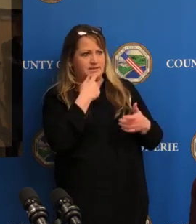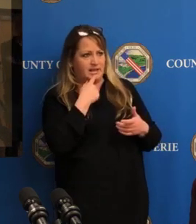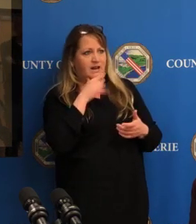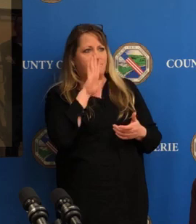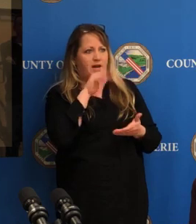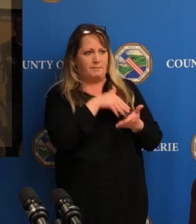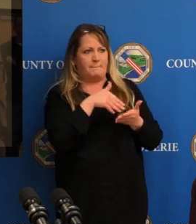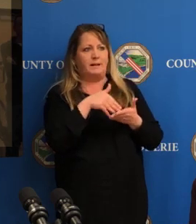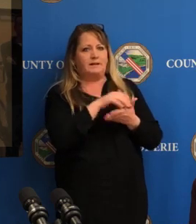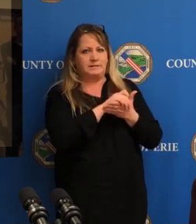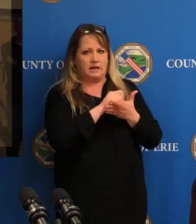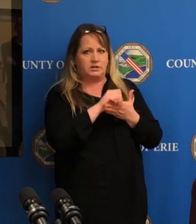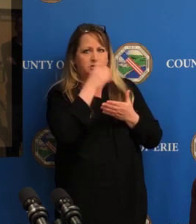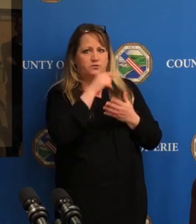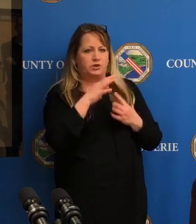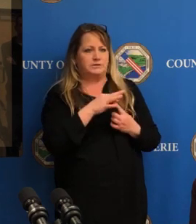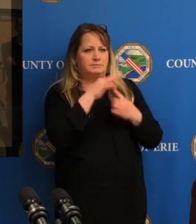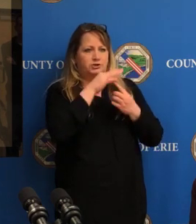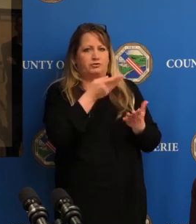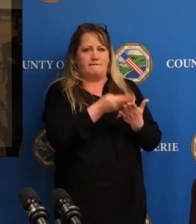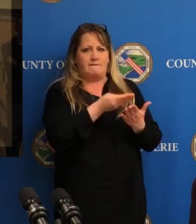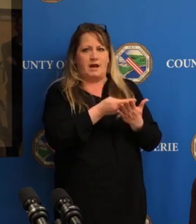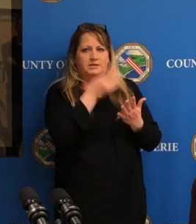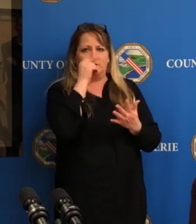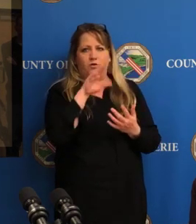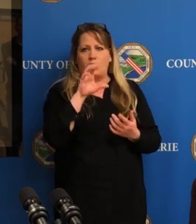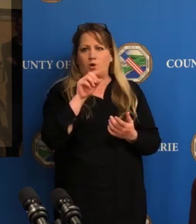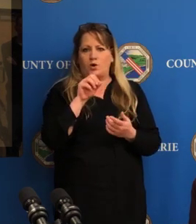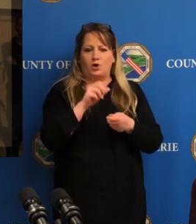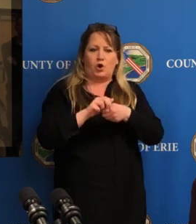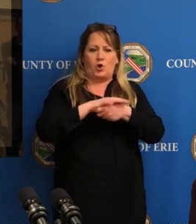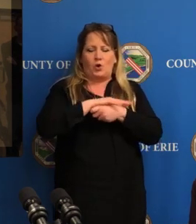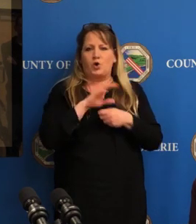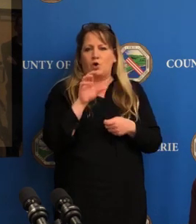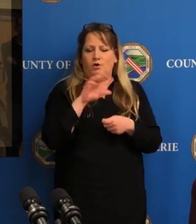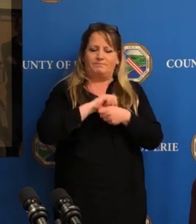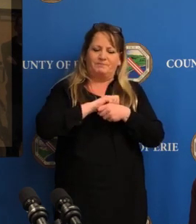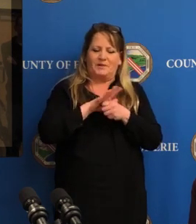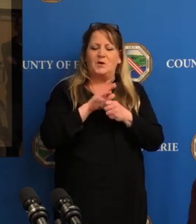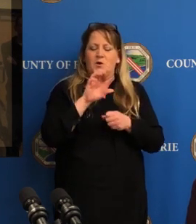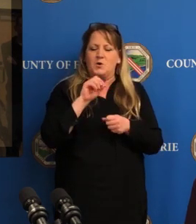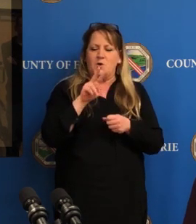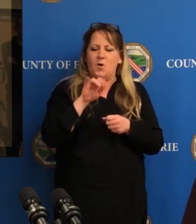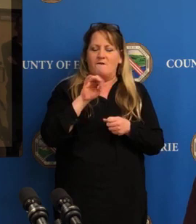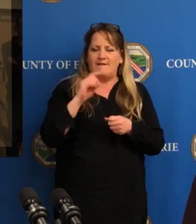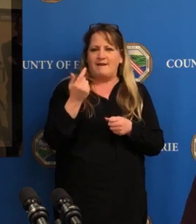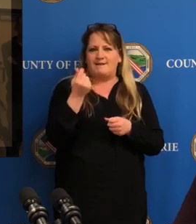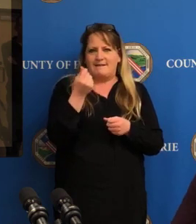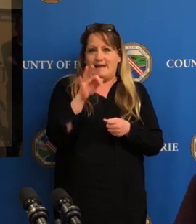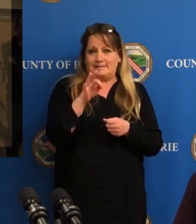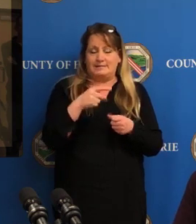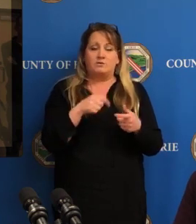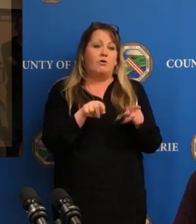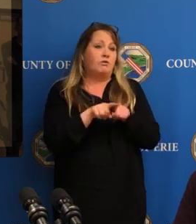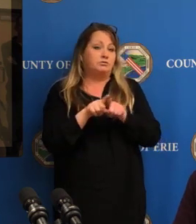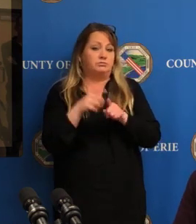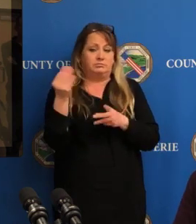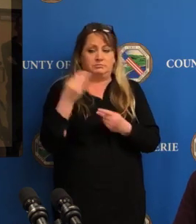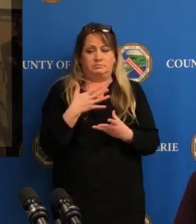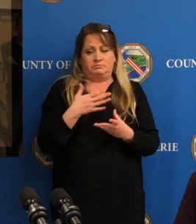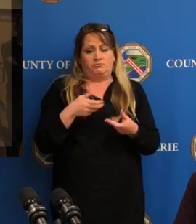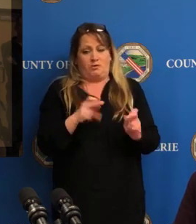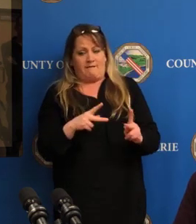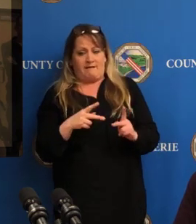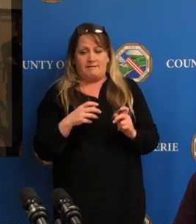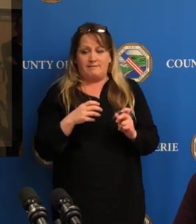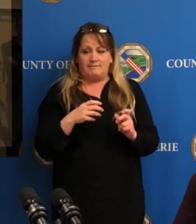million of special funds for COVID-19 response, as well as giving me the opportunity, which I basically